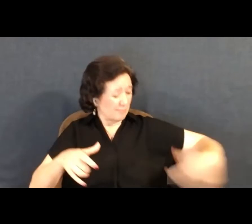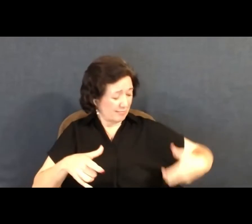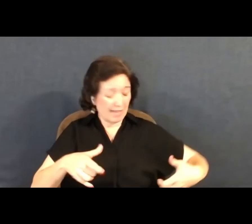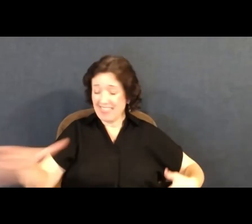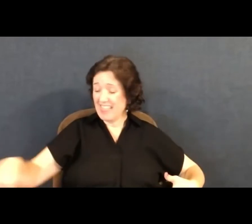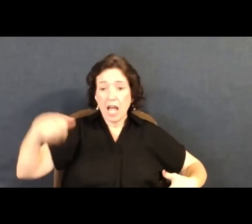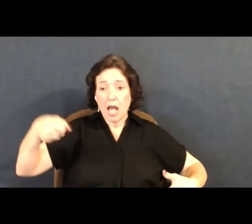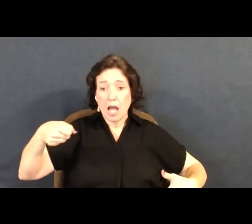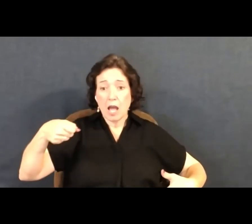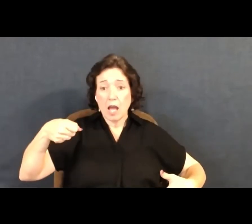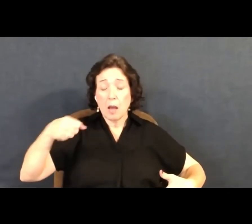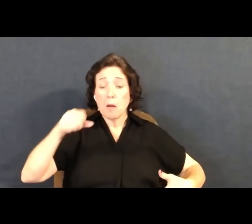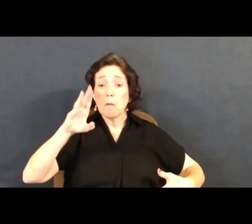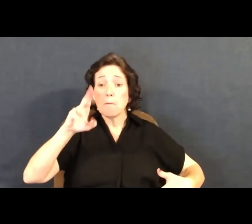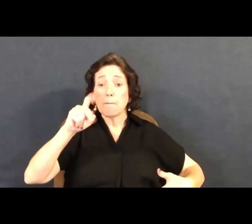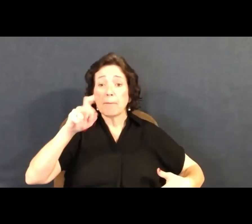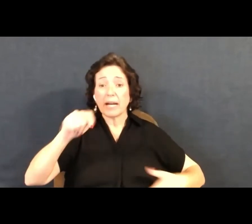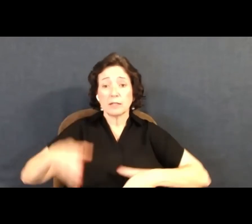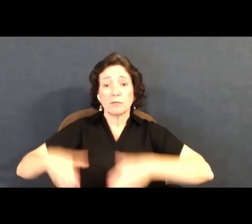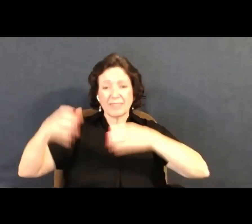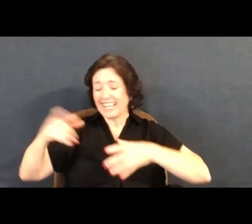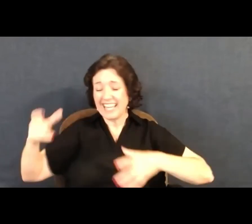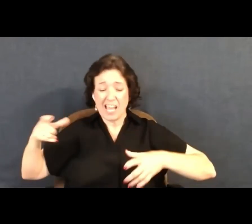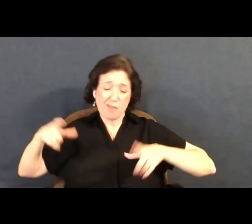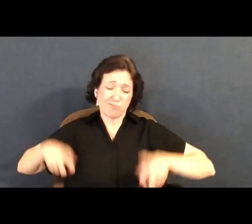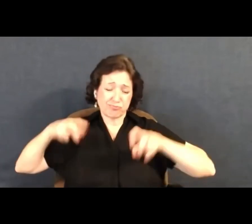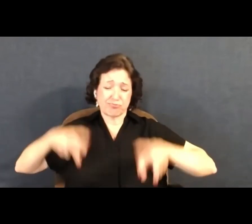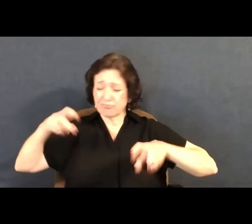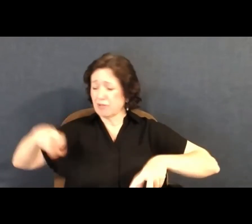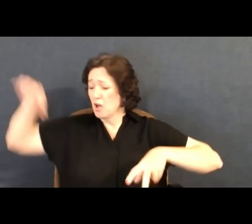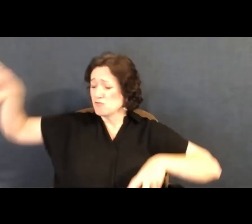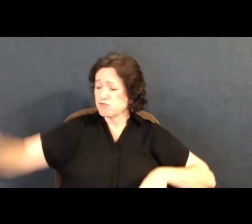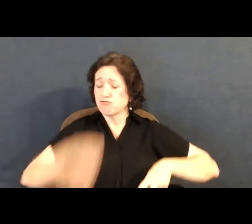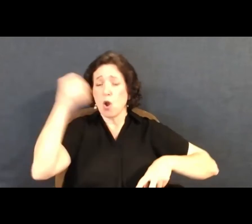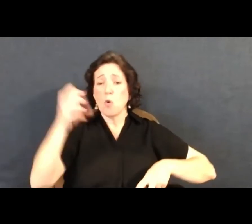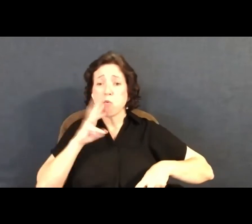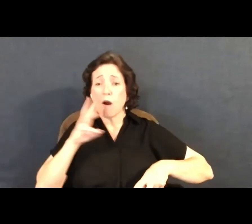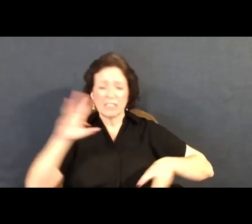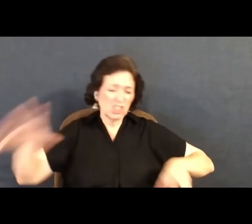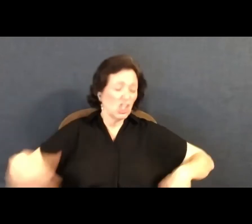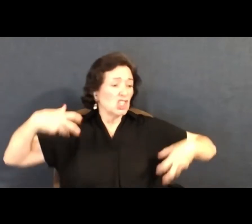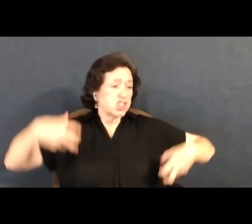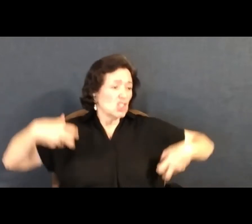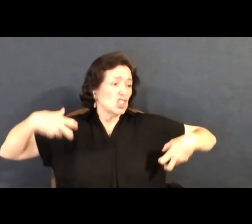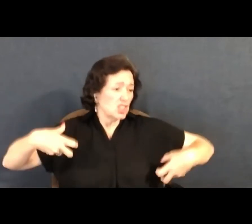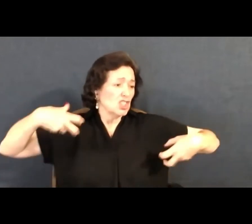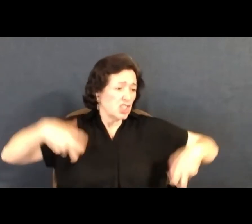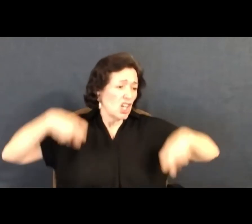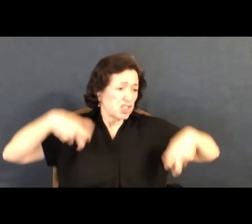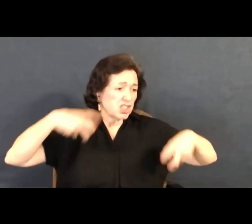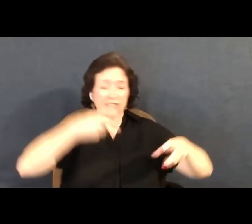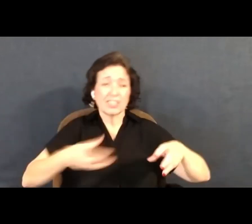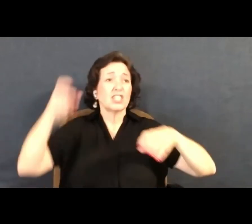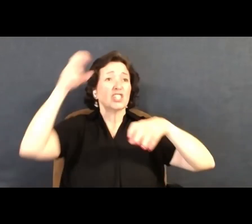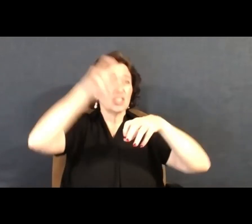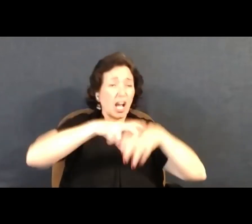he runs by the well. He scoops up a bucket of water, runs across the yard, runs out onto the road, jumps up on that first wagon, jumps